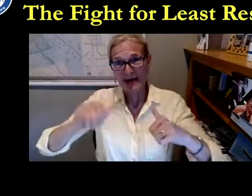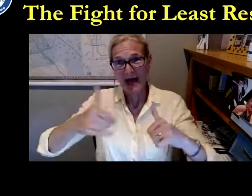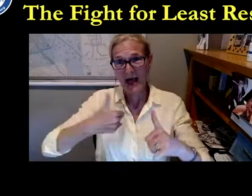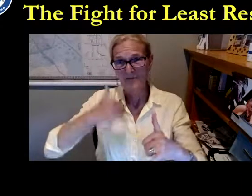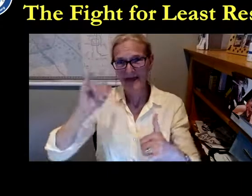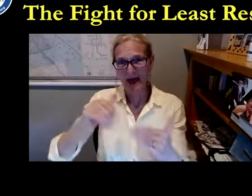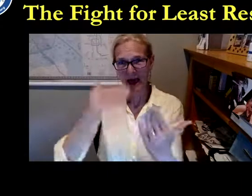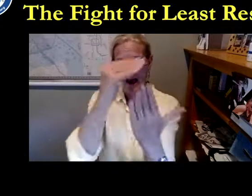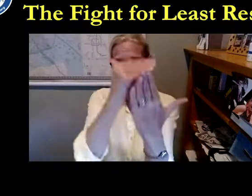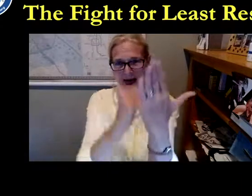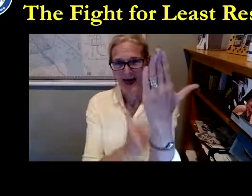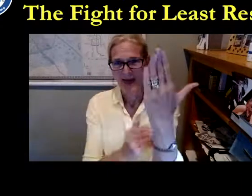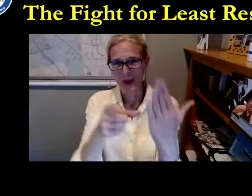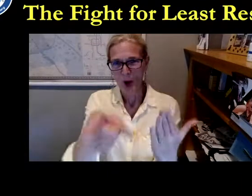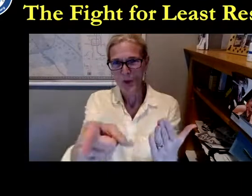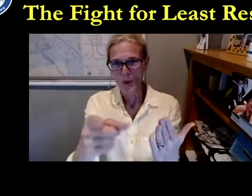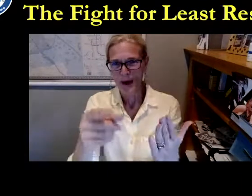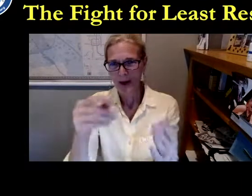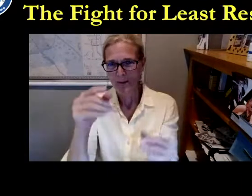our next question.